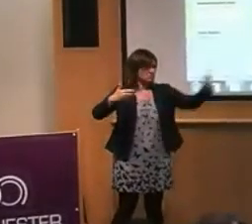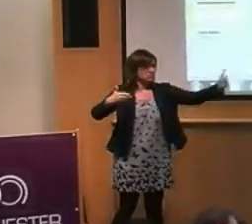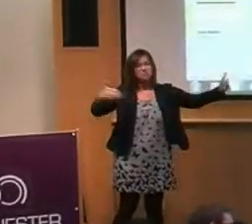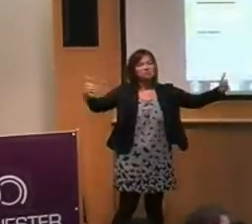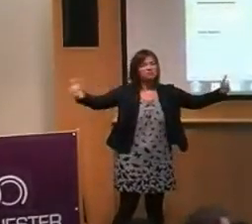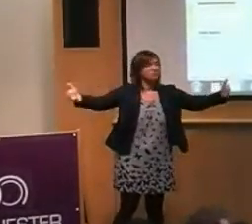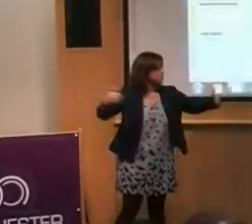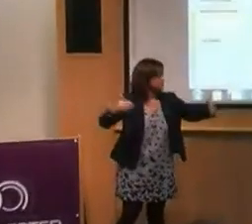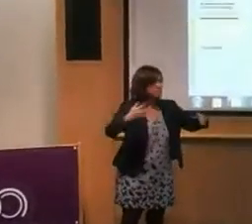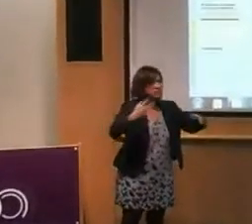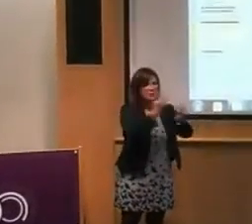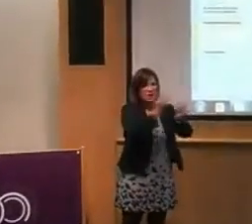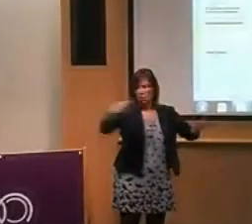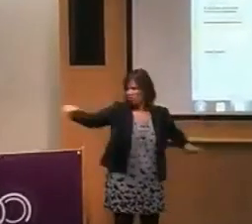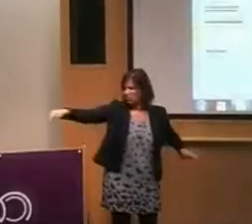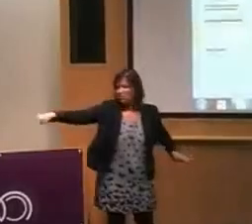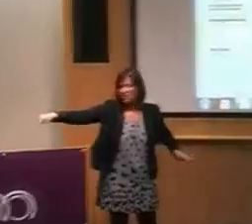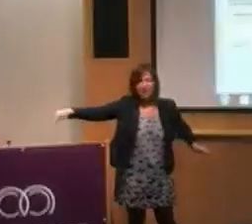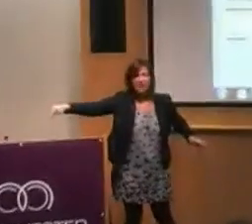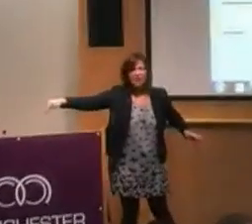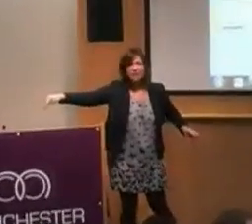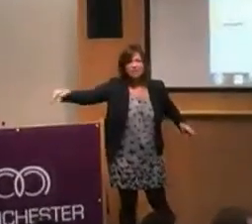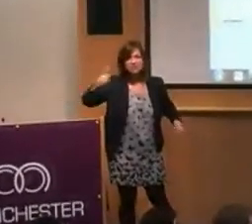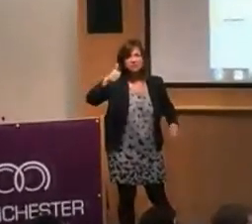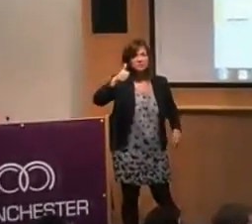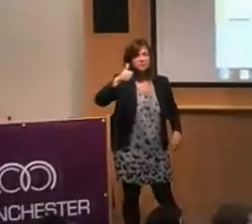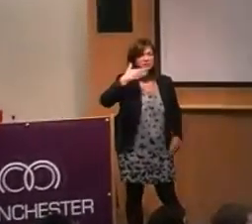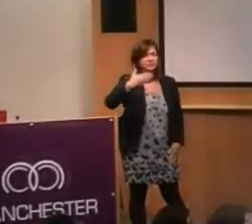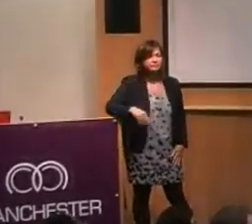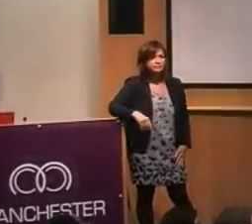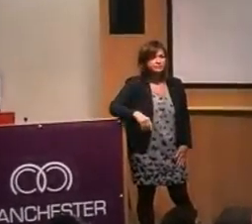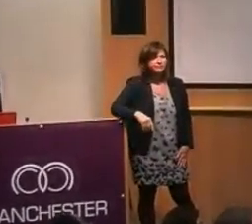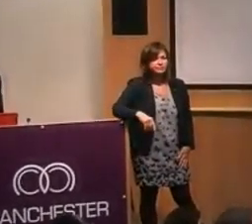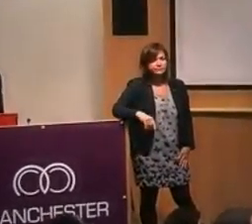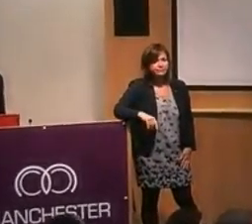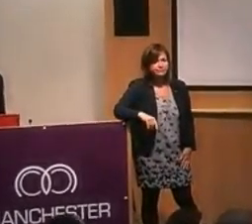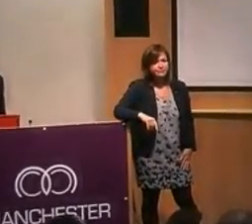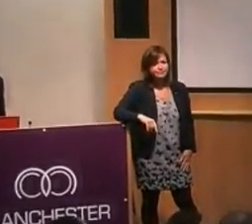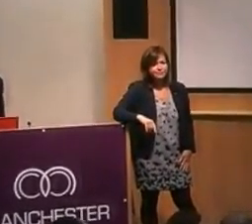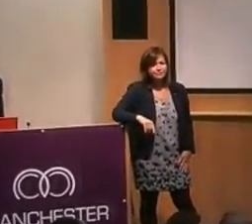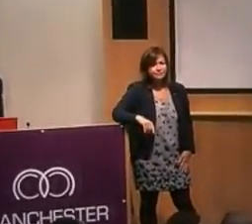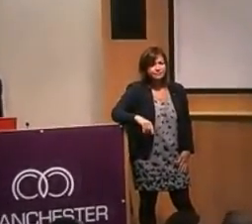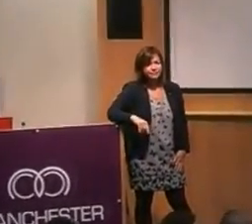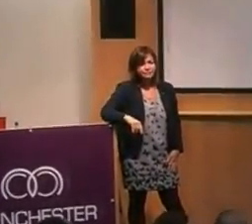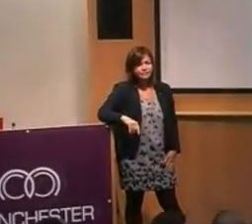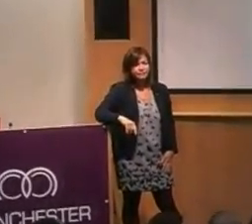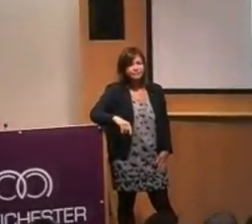And if you are using sign language, if you can stand where I'm standing to present your question for the